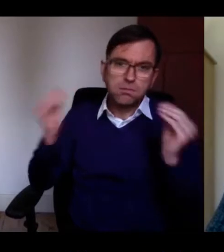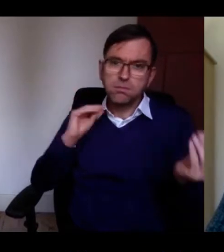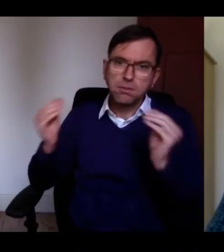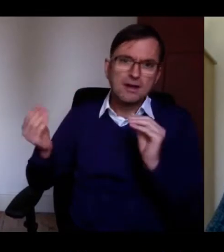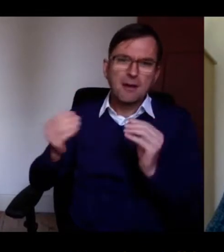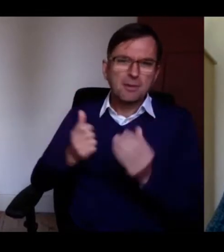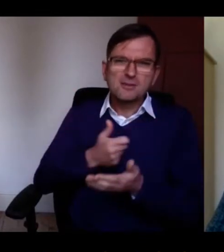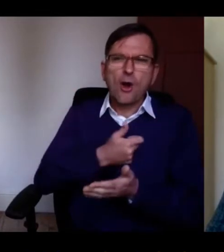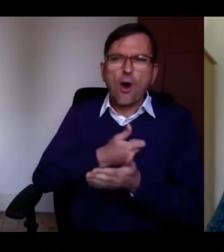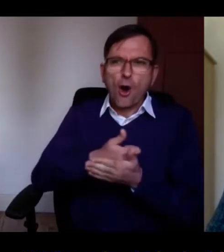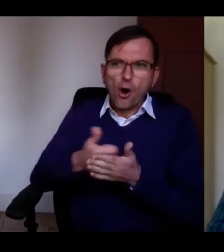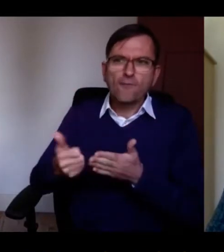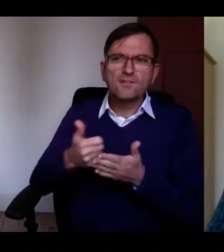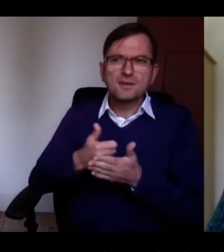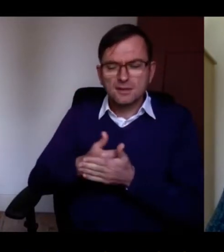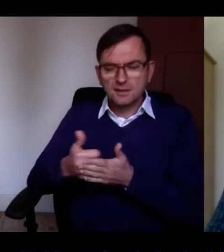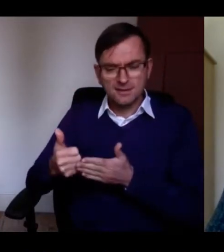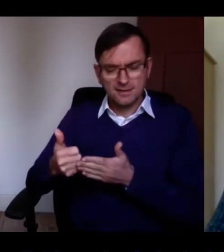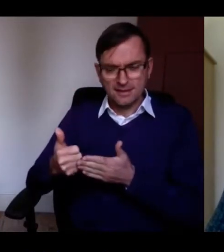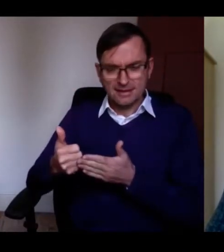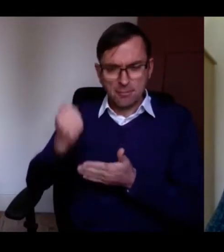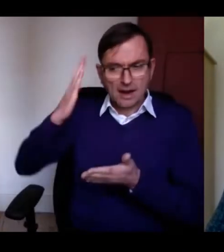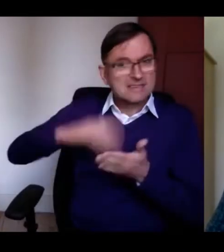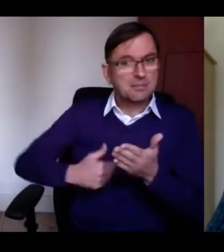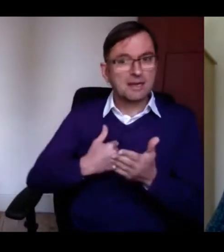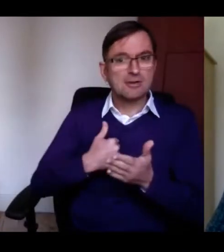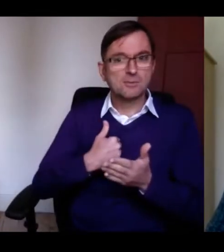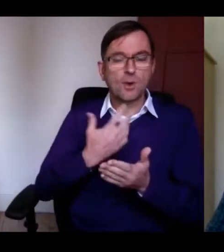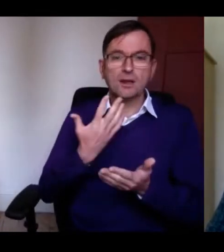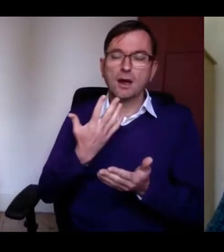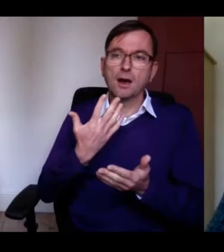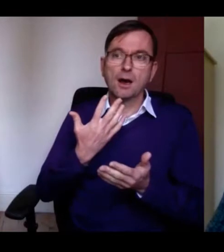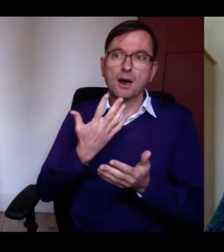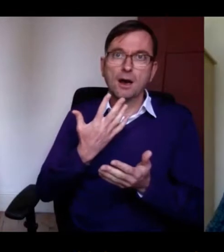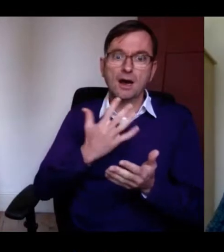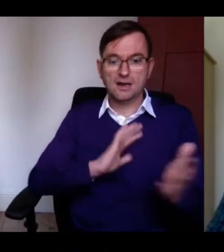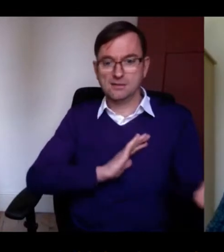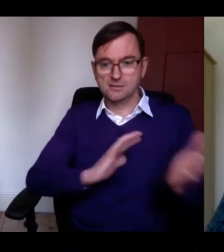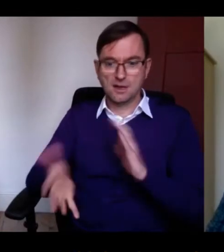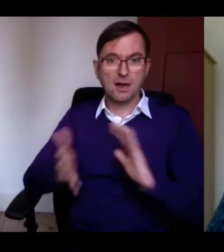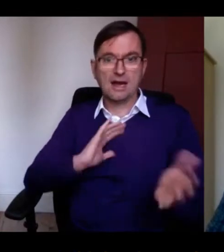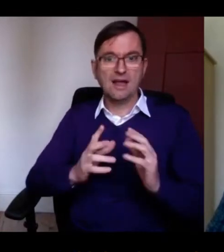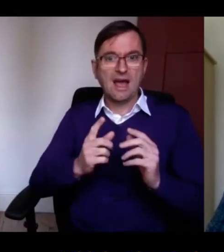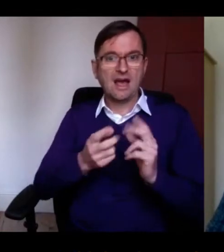is coming from over there. We're to look at him, listen to the voice. And then it becomes natural. I think